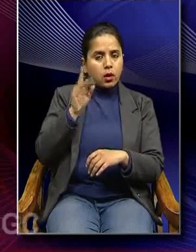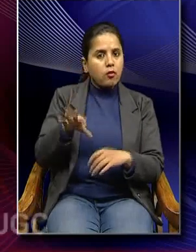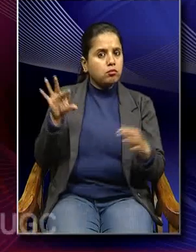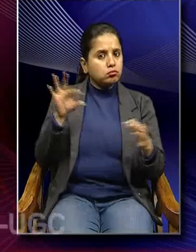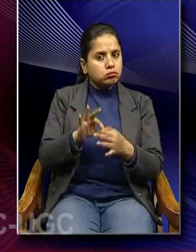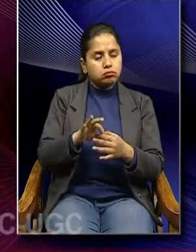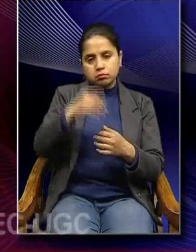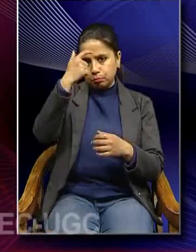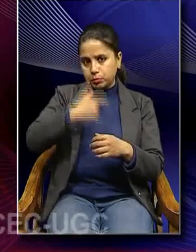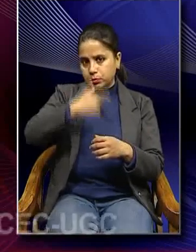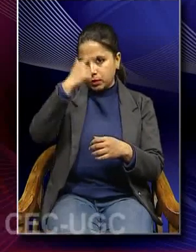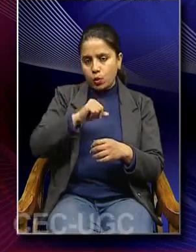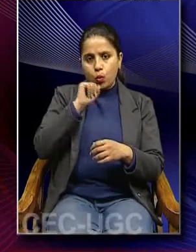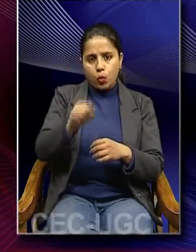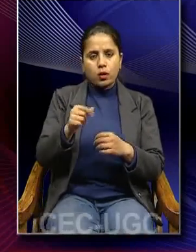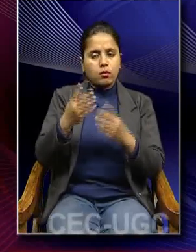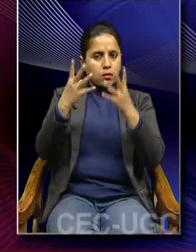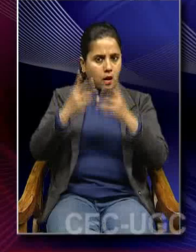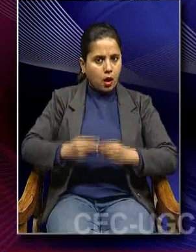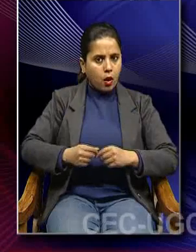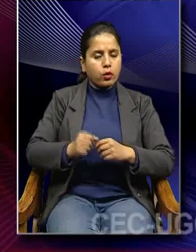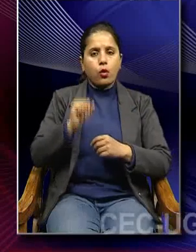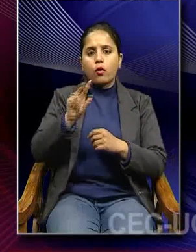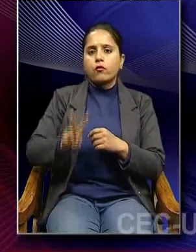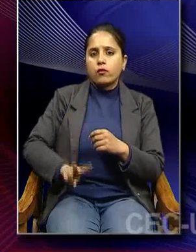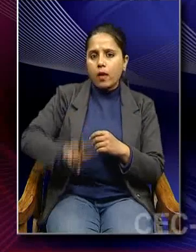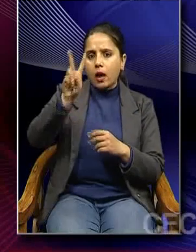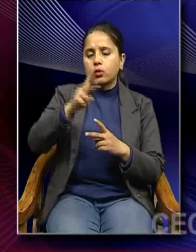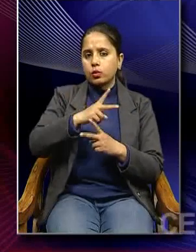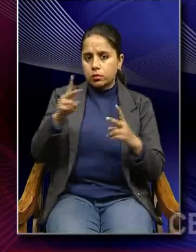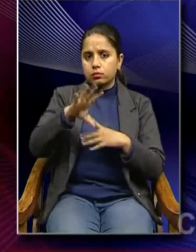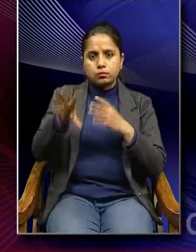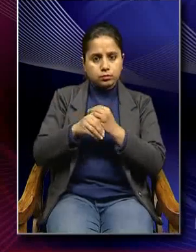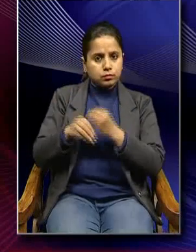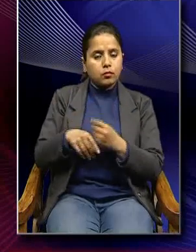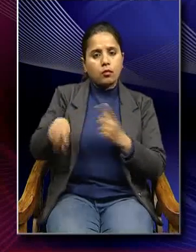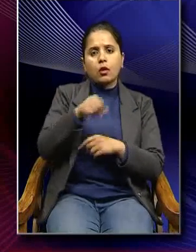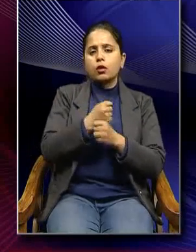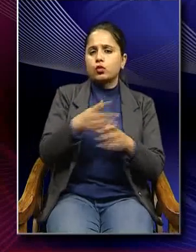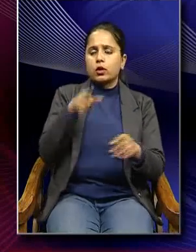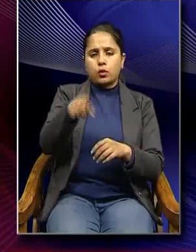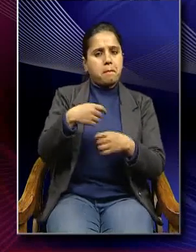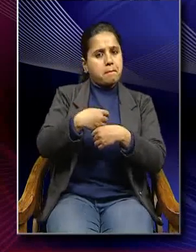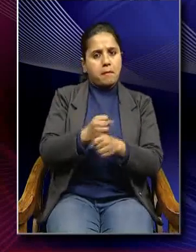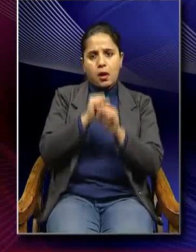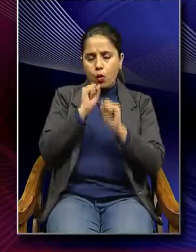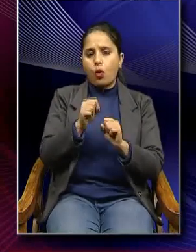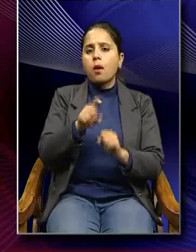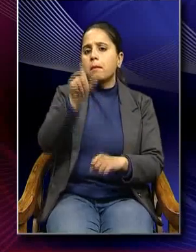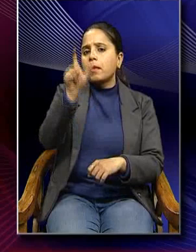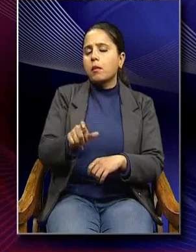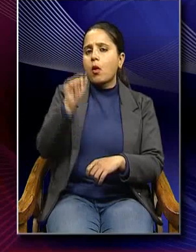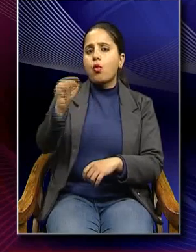the individual valuation or values. You generate social choices using the individual